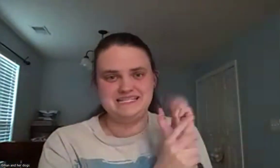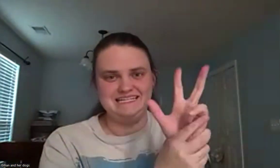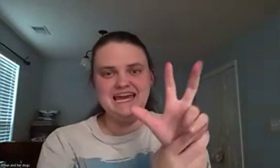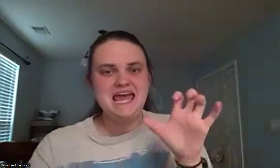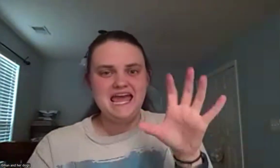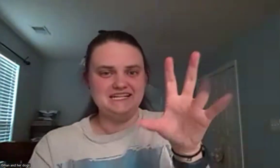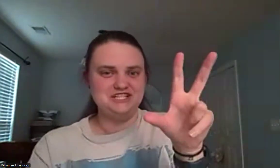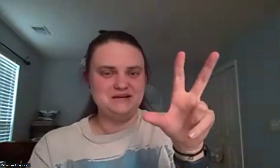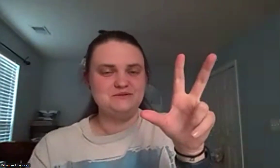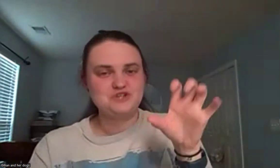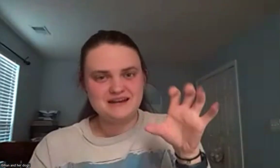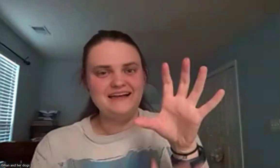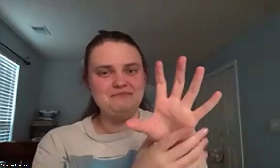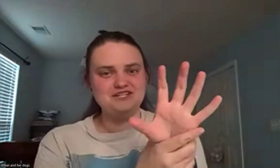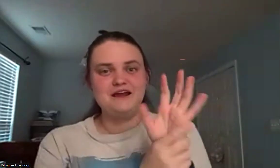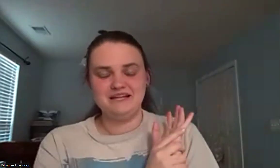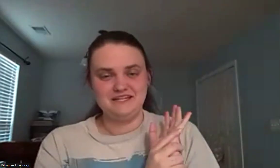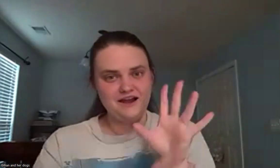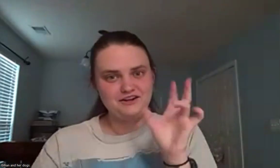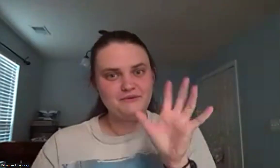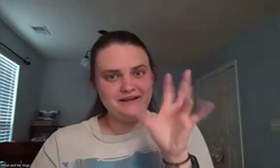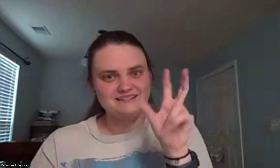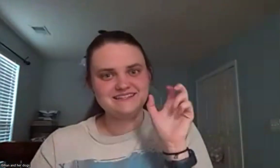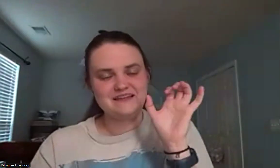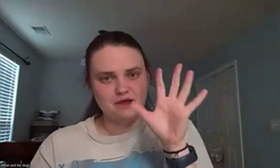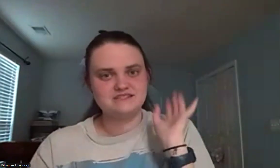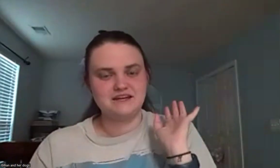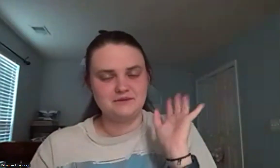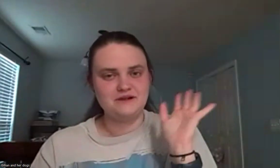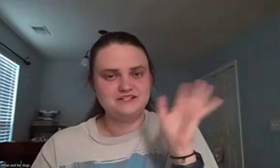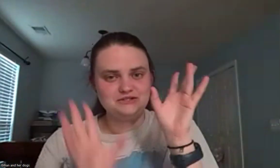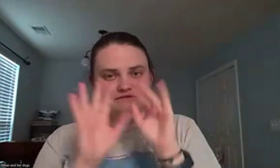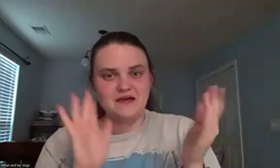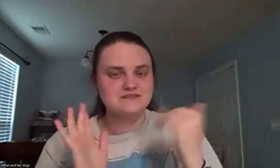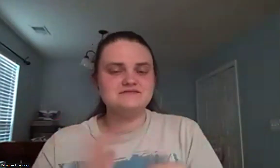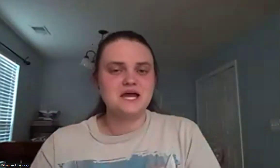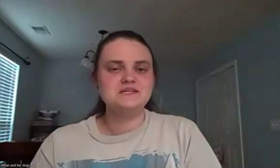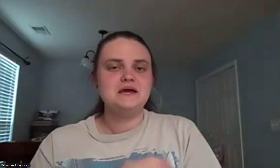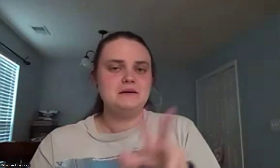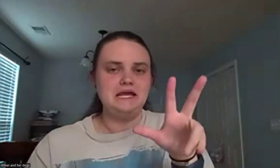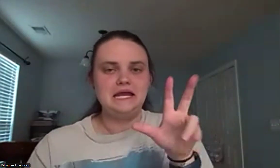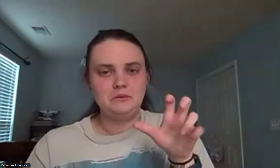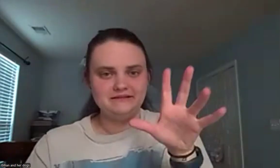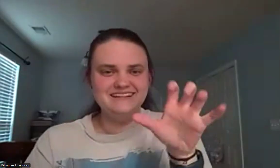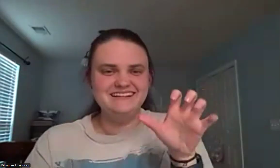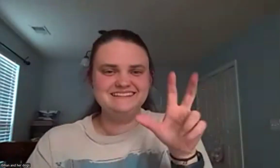crazy hand shape. So I'm trying to like make sure I'm like not going constantly like bouncing a number at you thousands of times, but I can't help it.